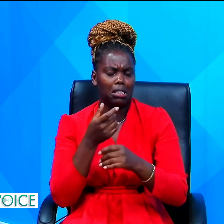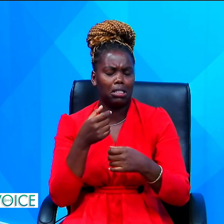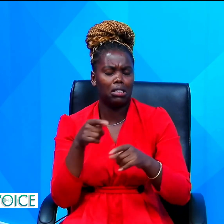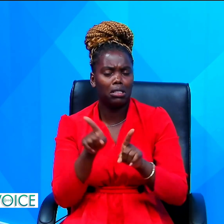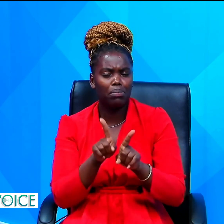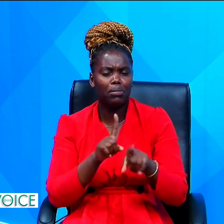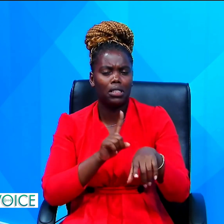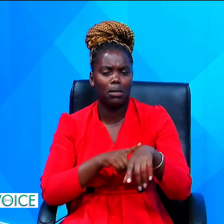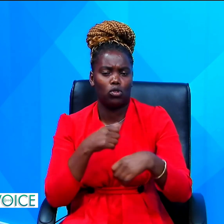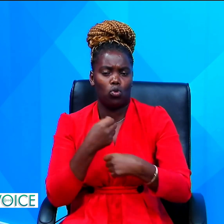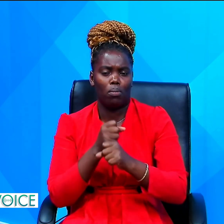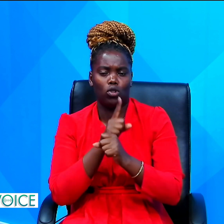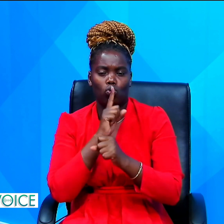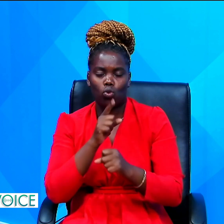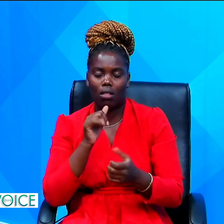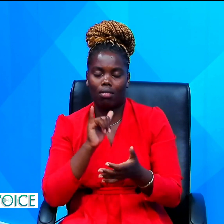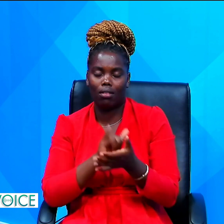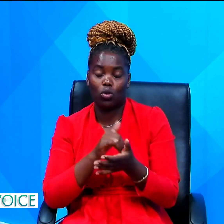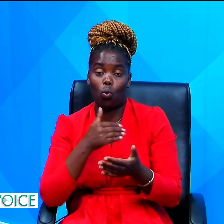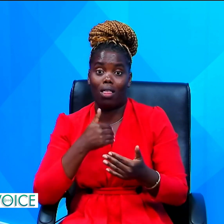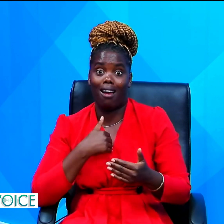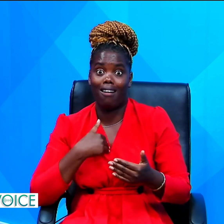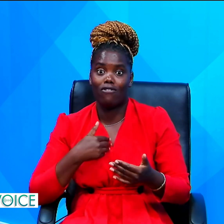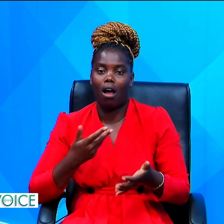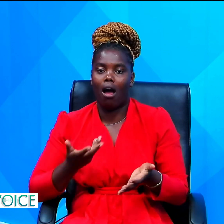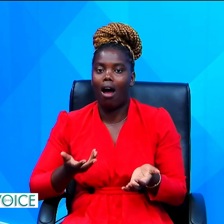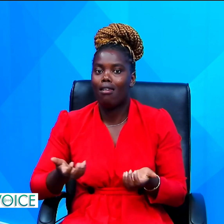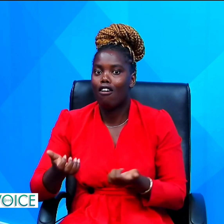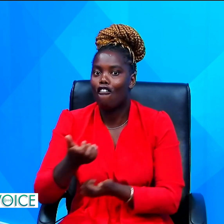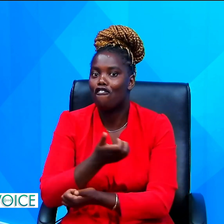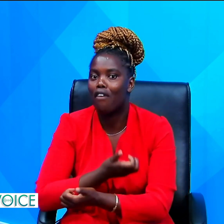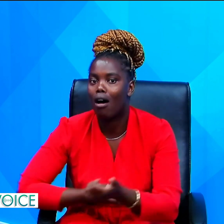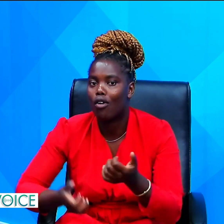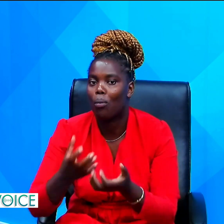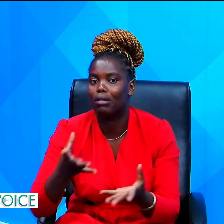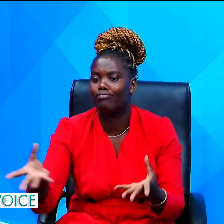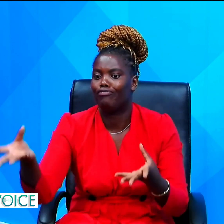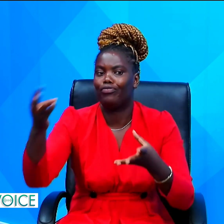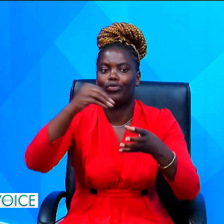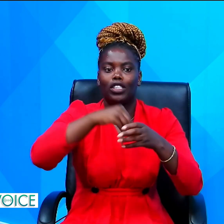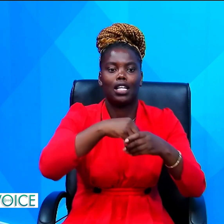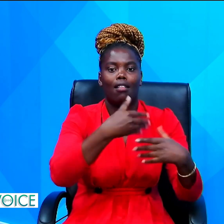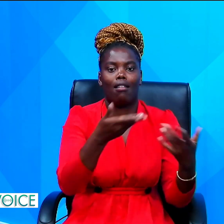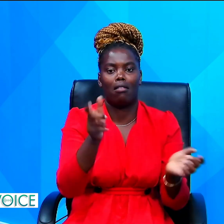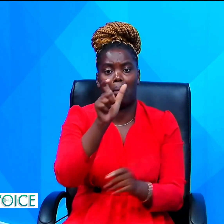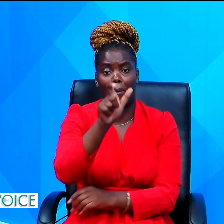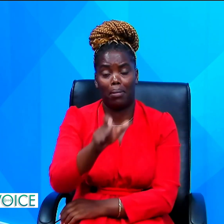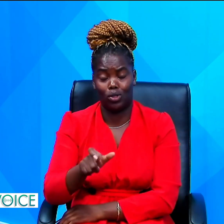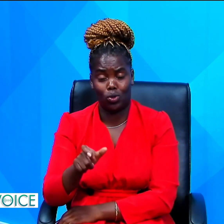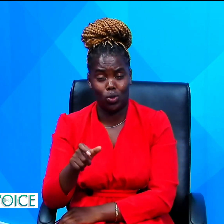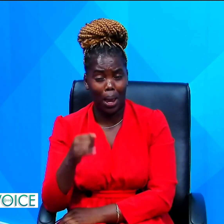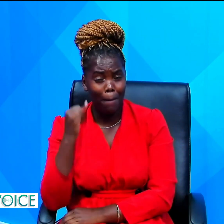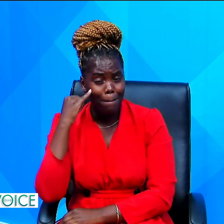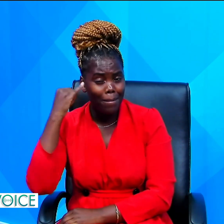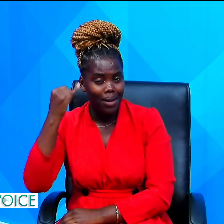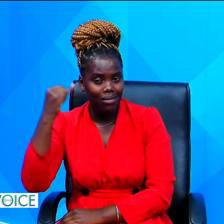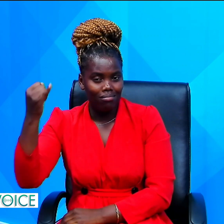yourself and make sure that you have an environment, we create an environment that it